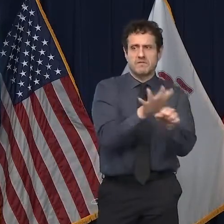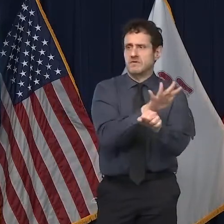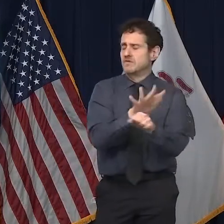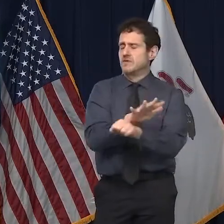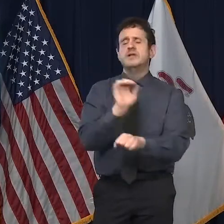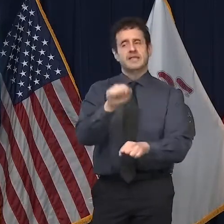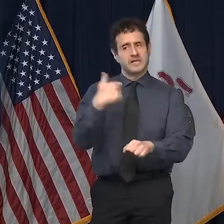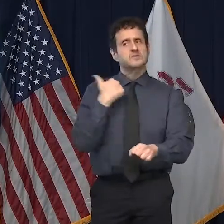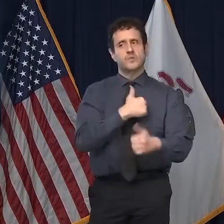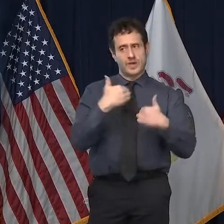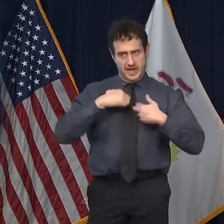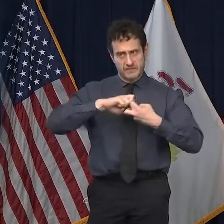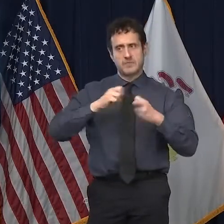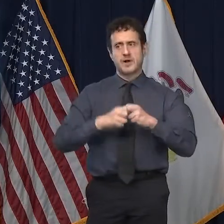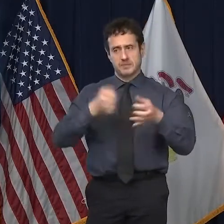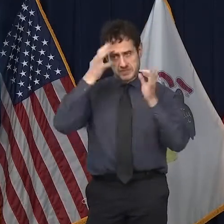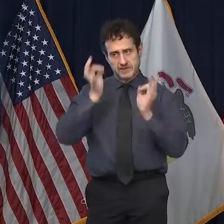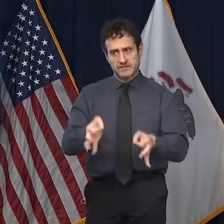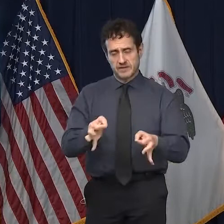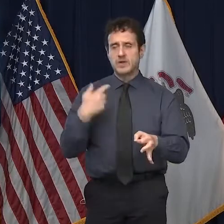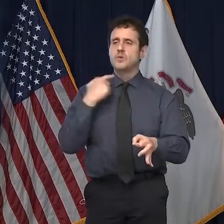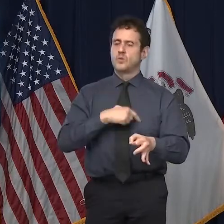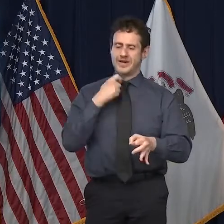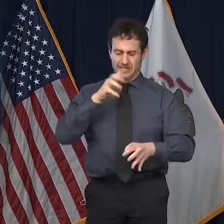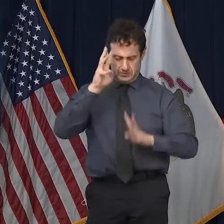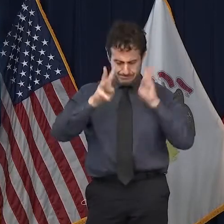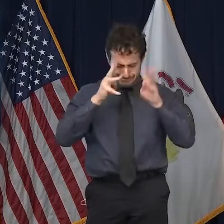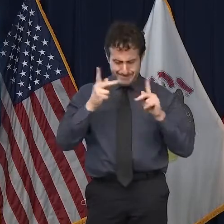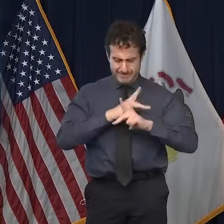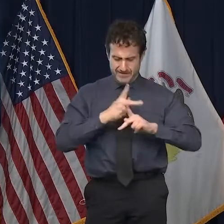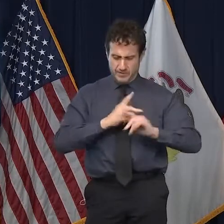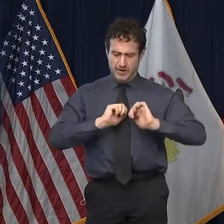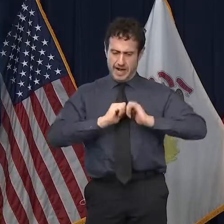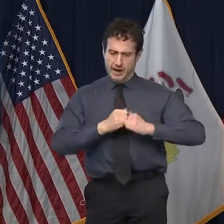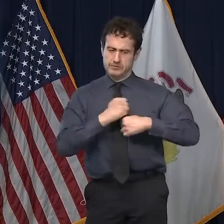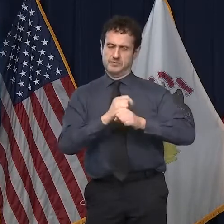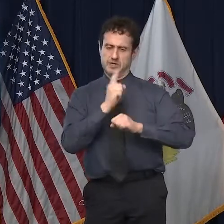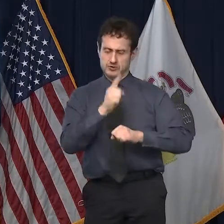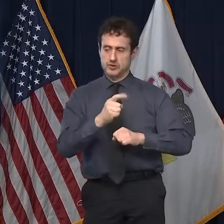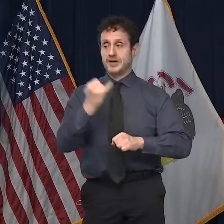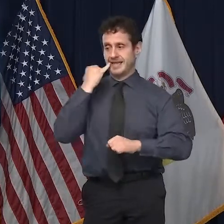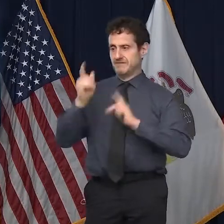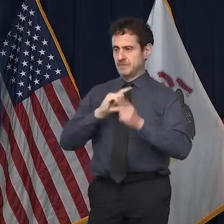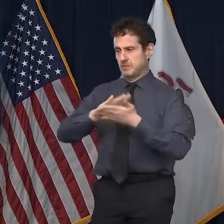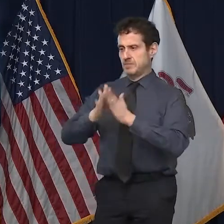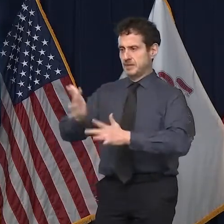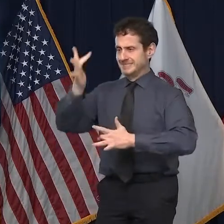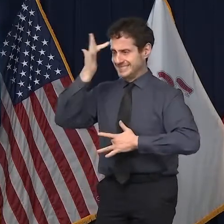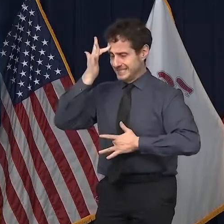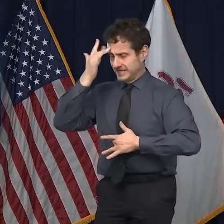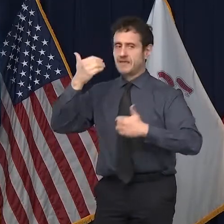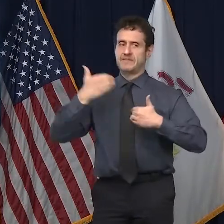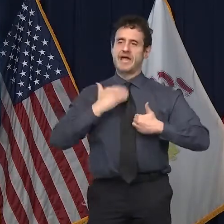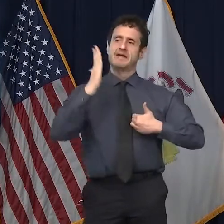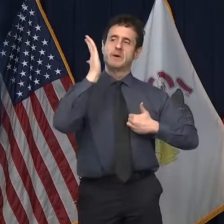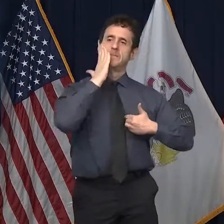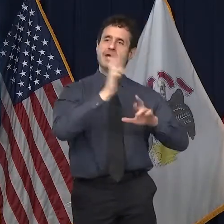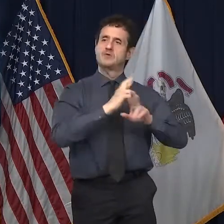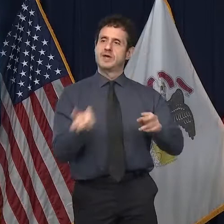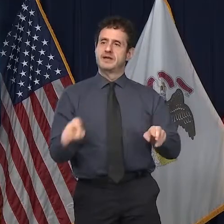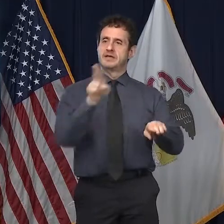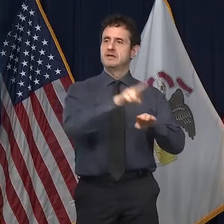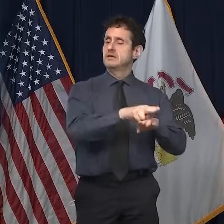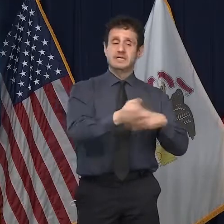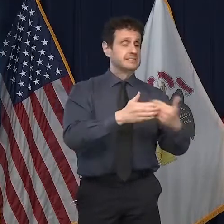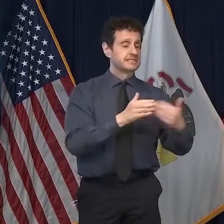we have a significant problem, and we're going to have to come up with some creative solutions to make sure that everyone has a bed, whether it's for COVID or whether it's